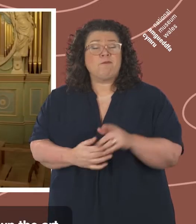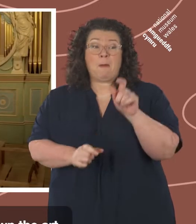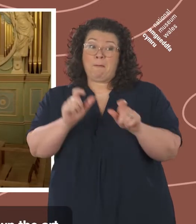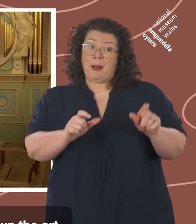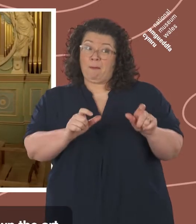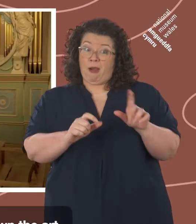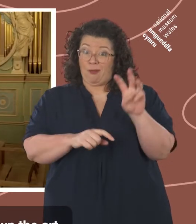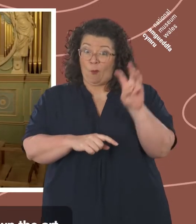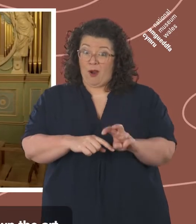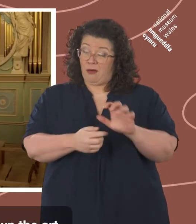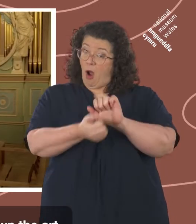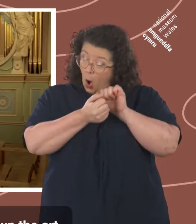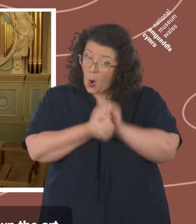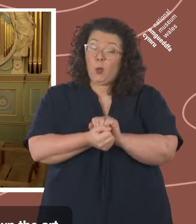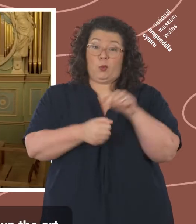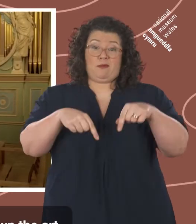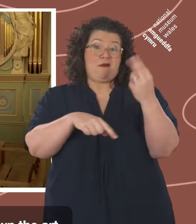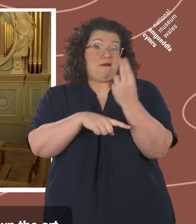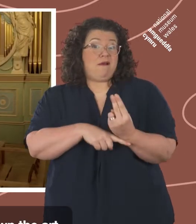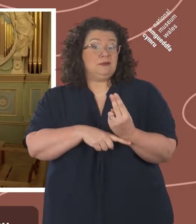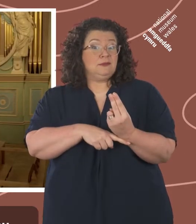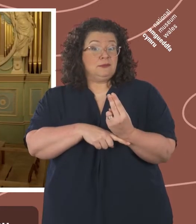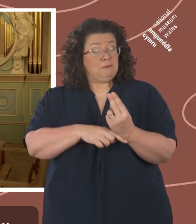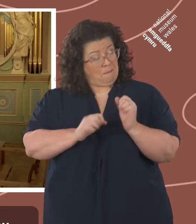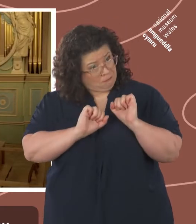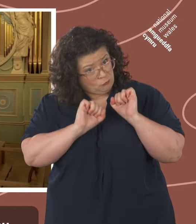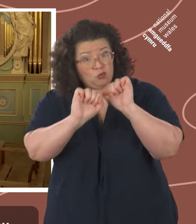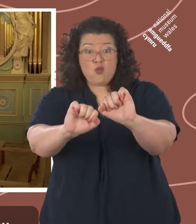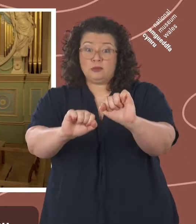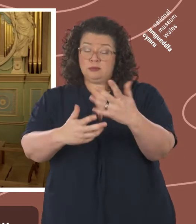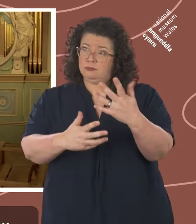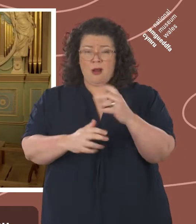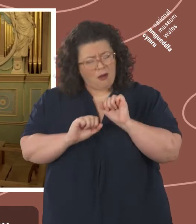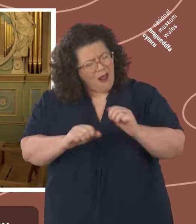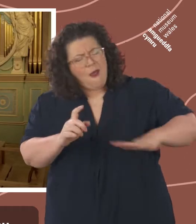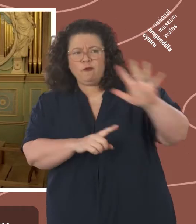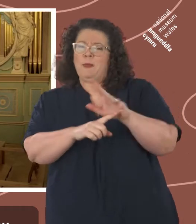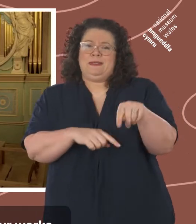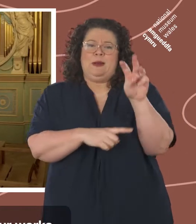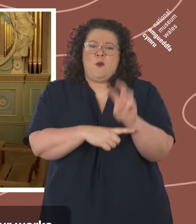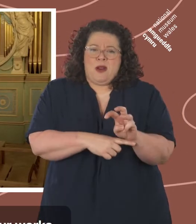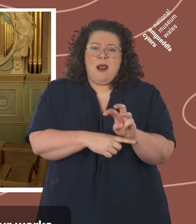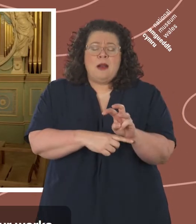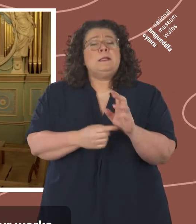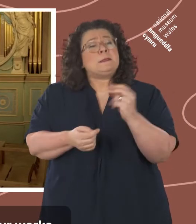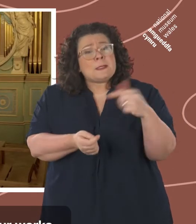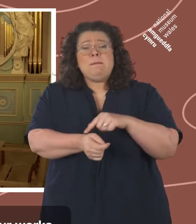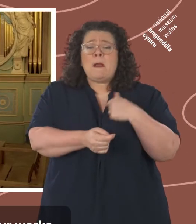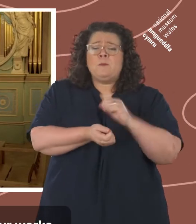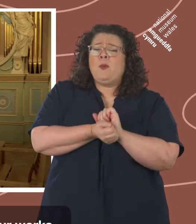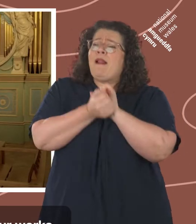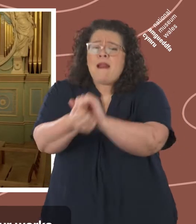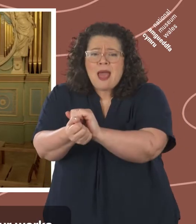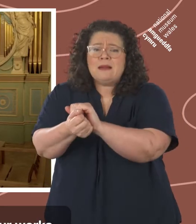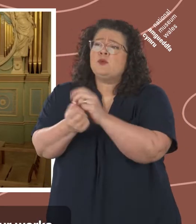The people of Wales own the art in this gallery. It belongs to you, to everyone in Wales. Sometimes we lend our works